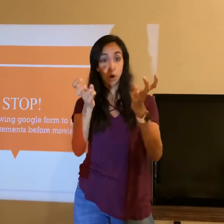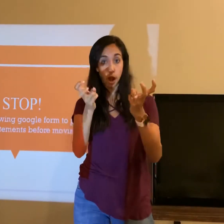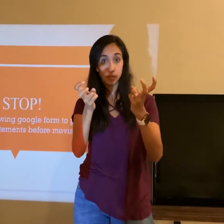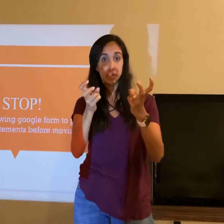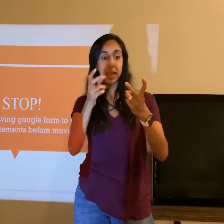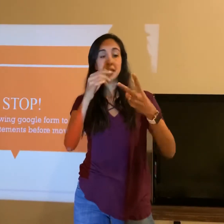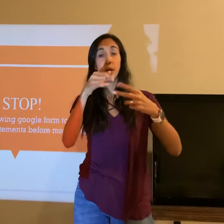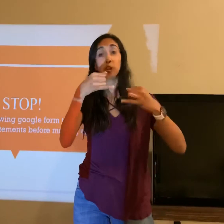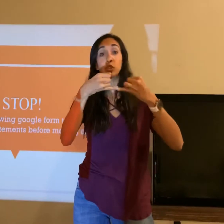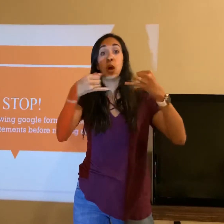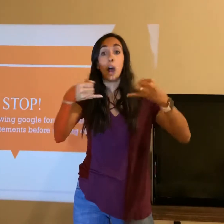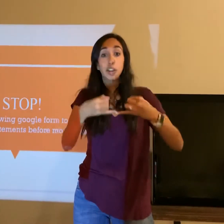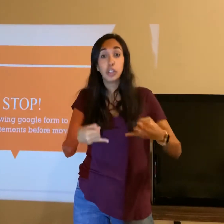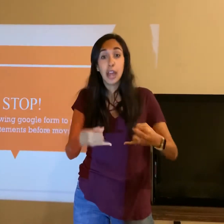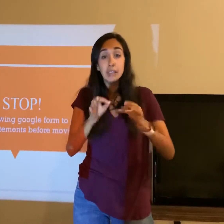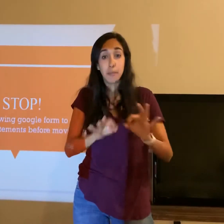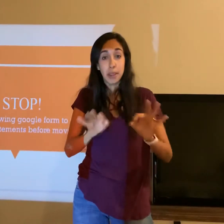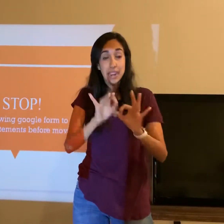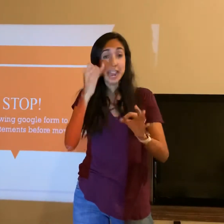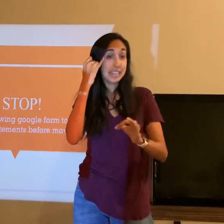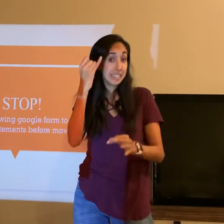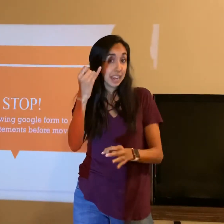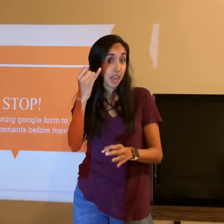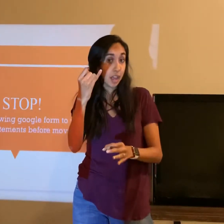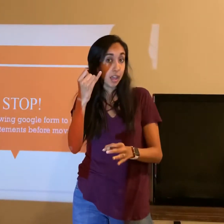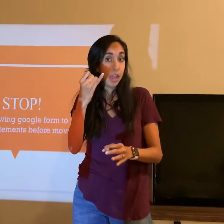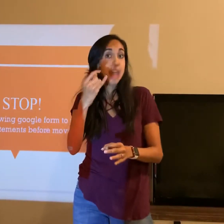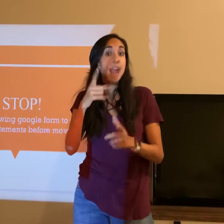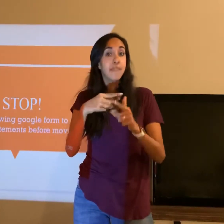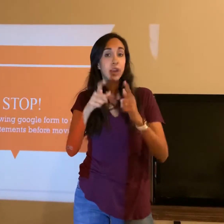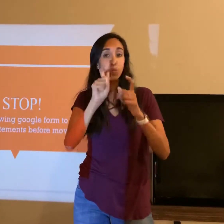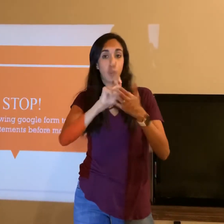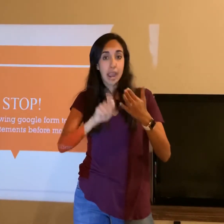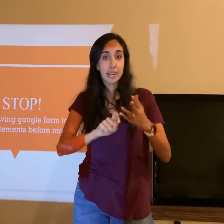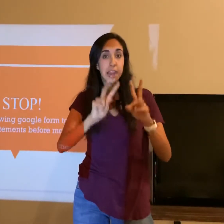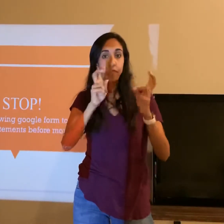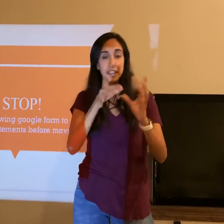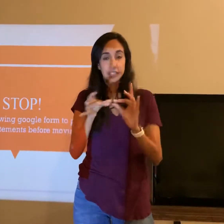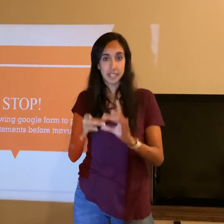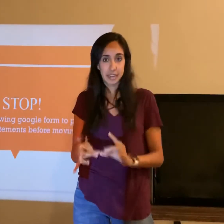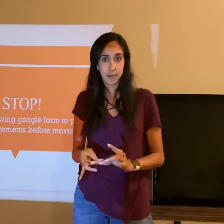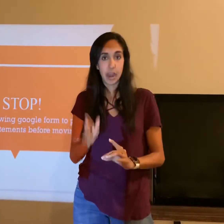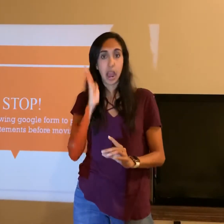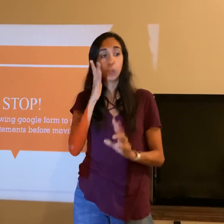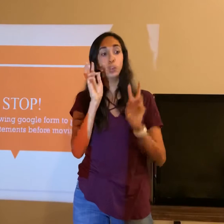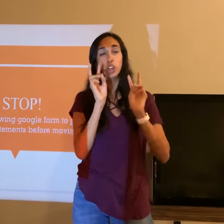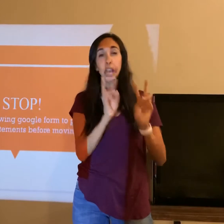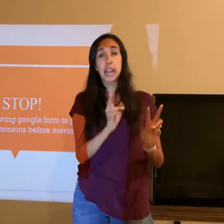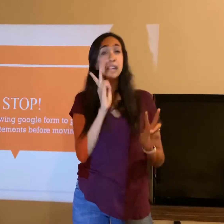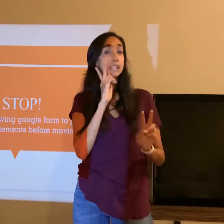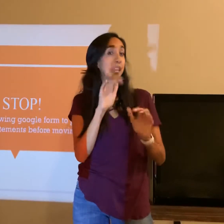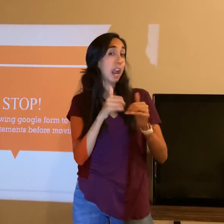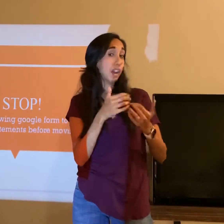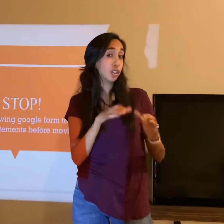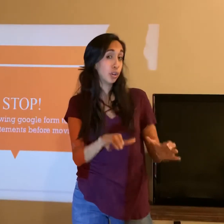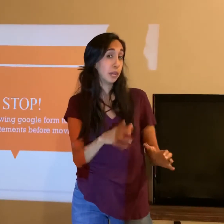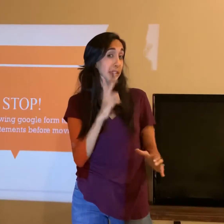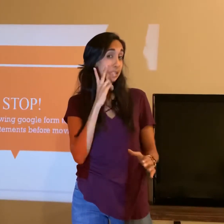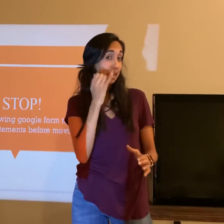prompts. I want you to underline the main idea and then write a thesis statement. I will look at it and see how you're doing to see if